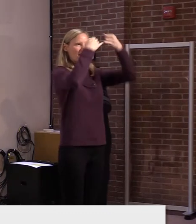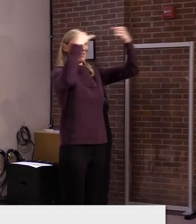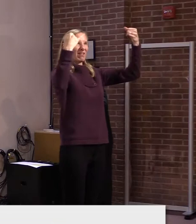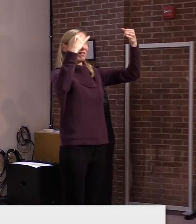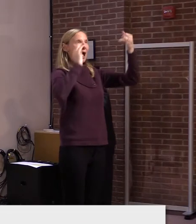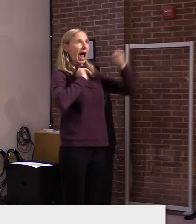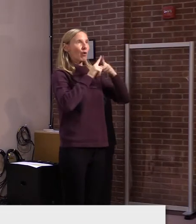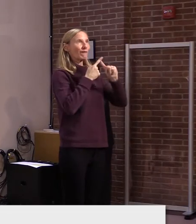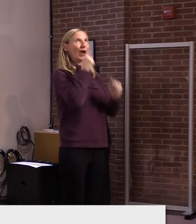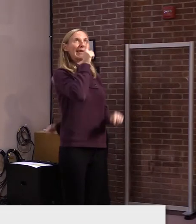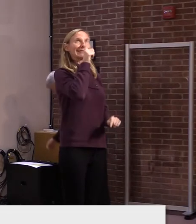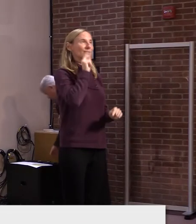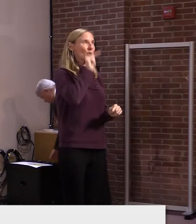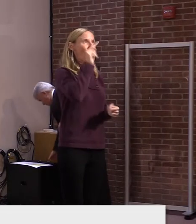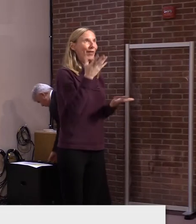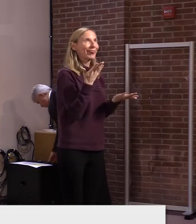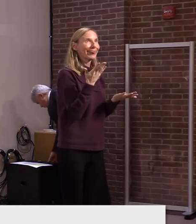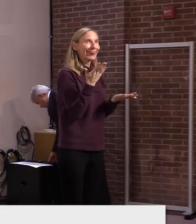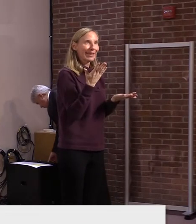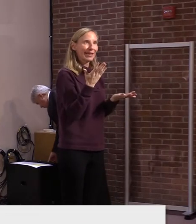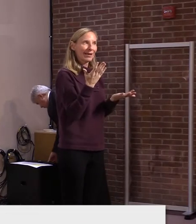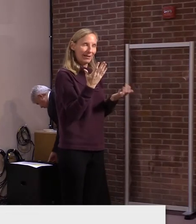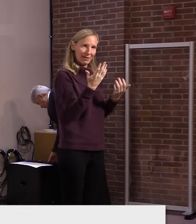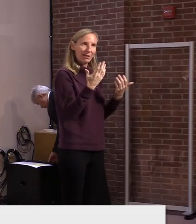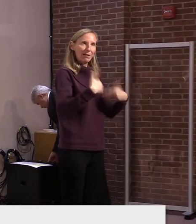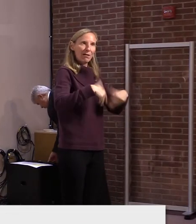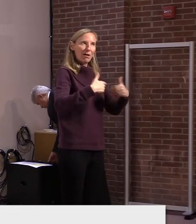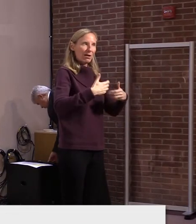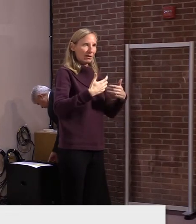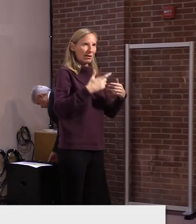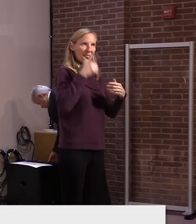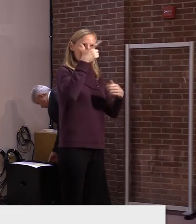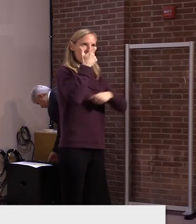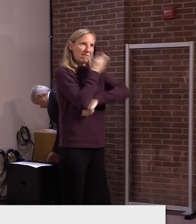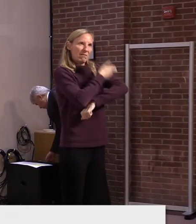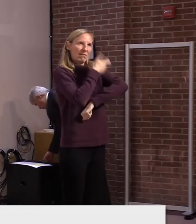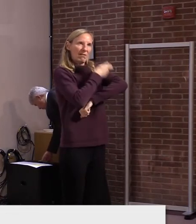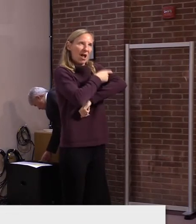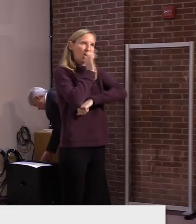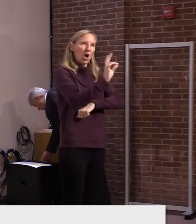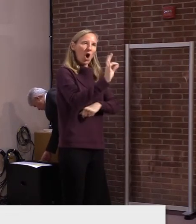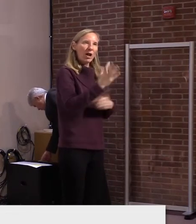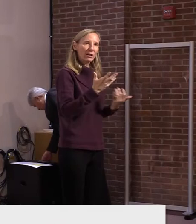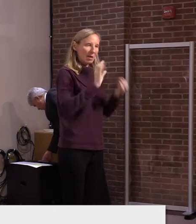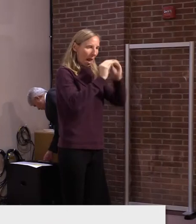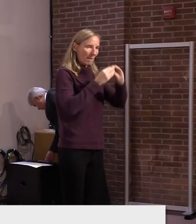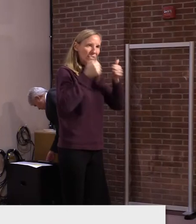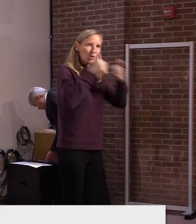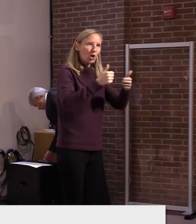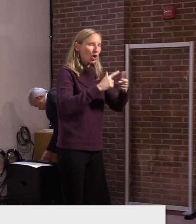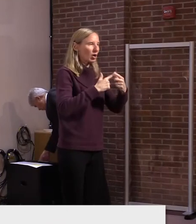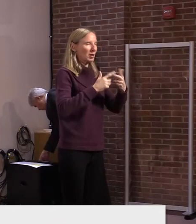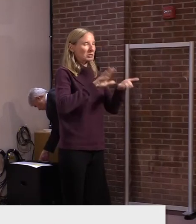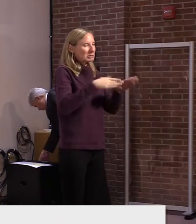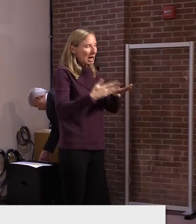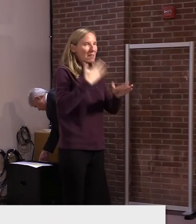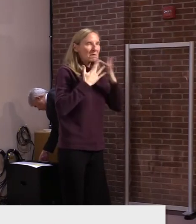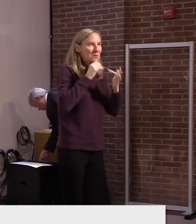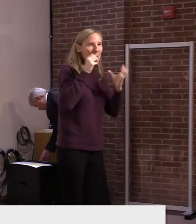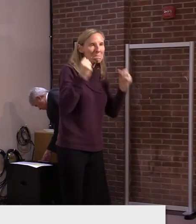our friends to the north who have a pretty good track record in terms of vaccination and case counts and deaths and so